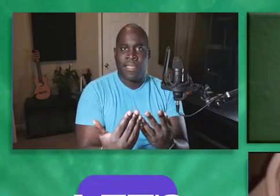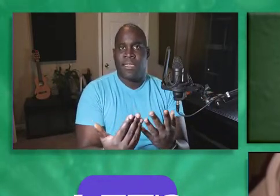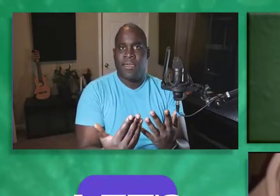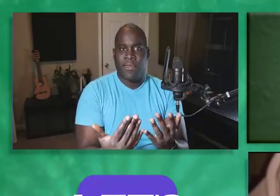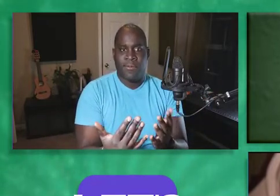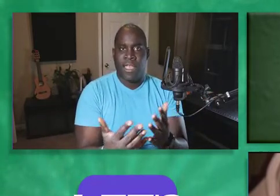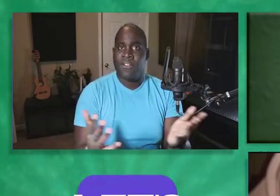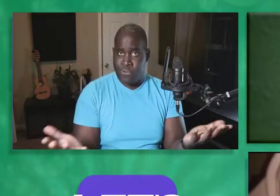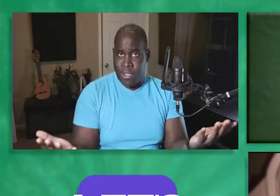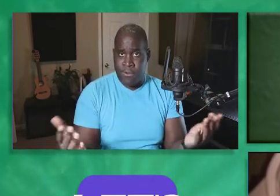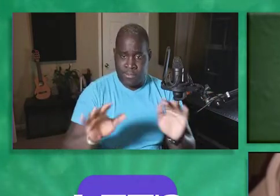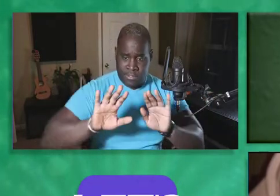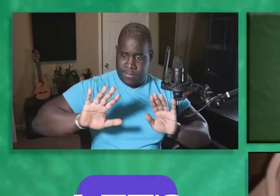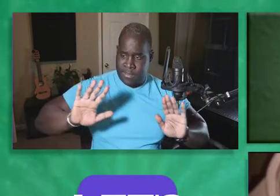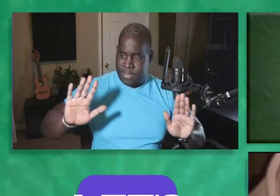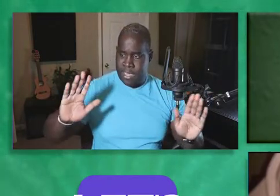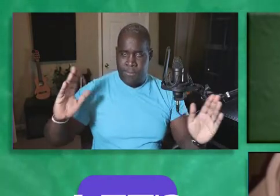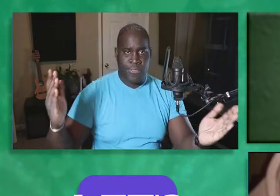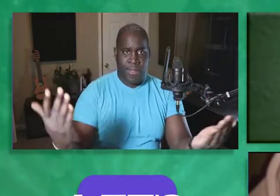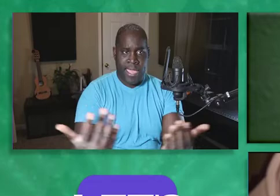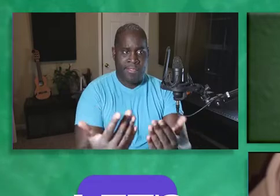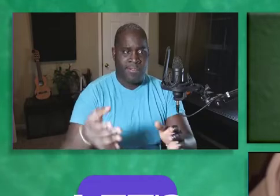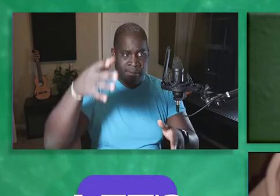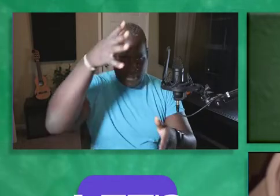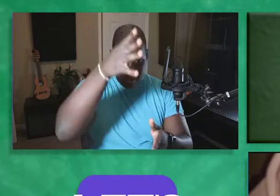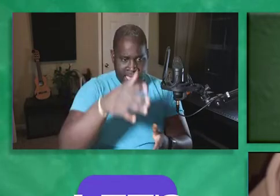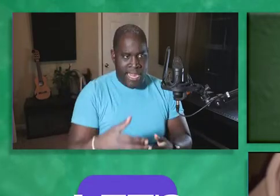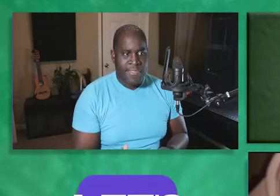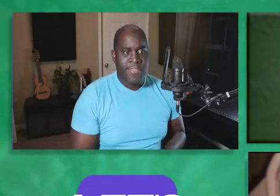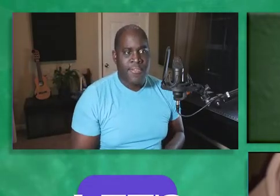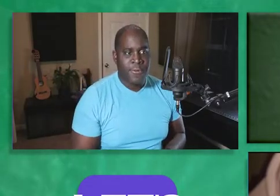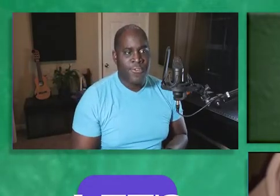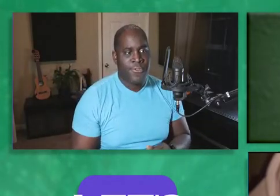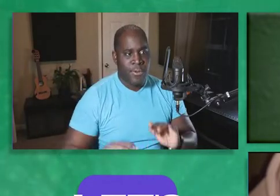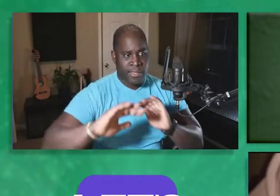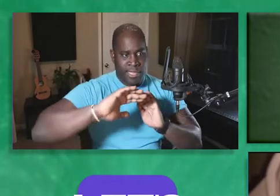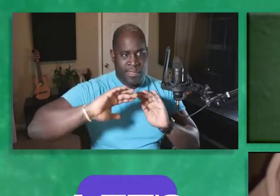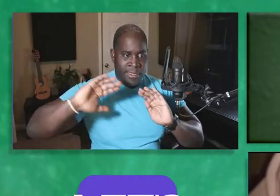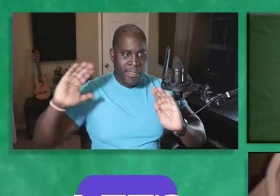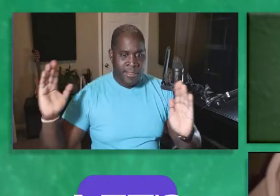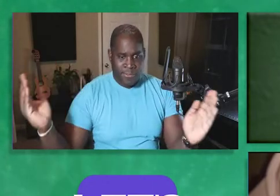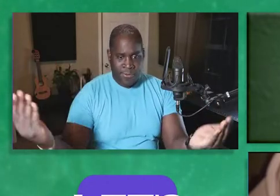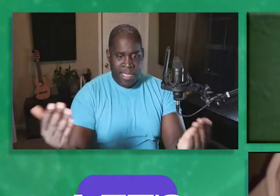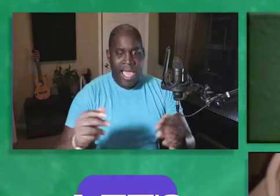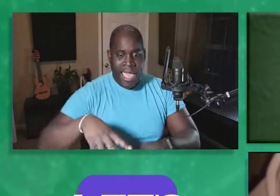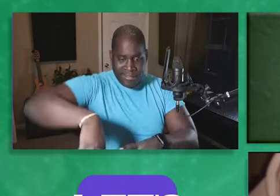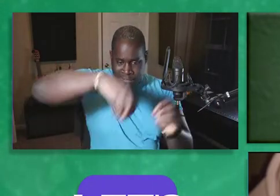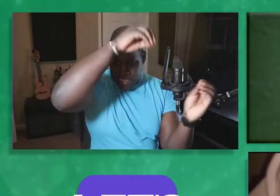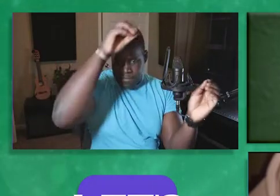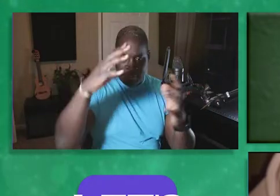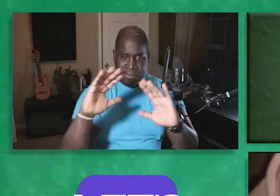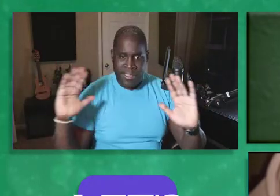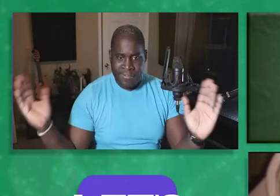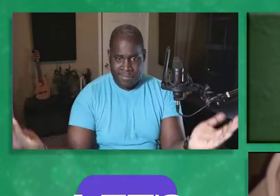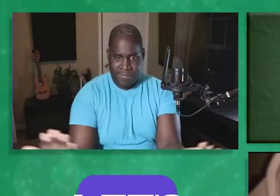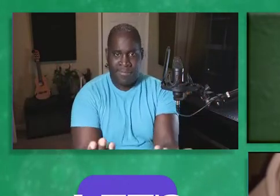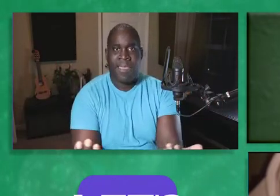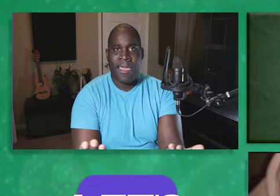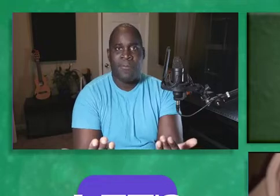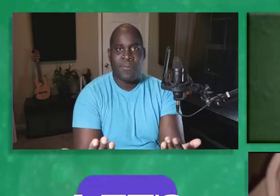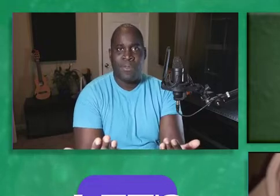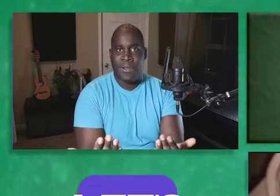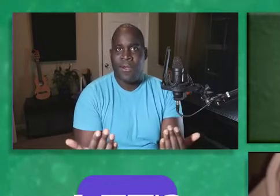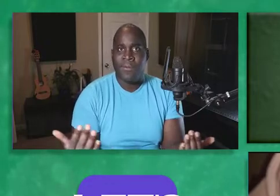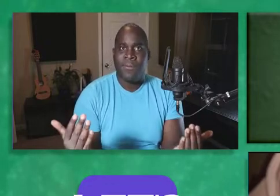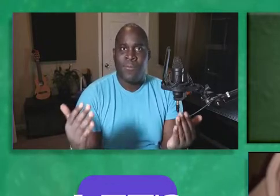establishment, like a stronghold, with your hands, and I think that's what she's doing. Like, I had to leave the place